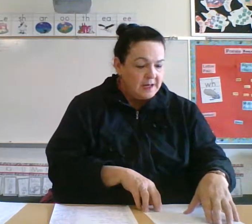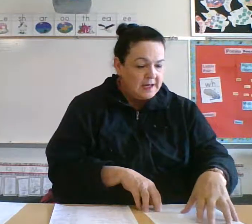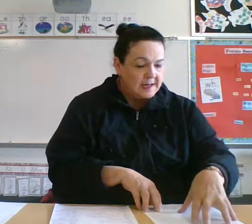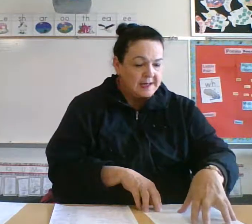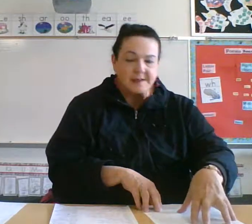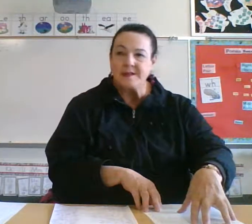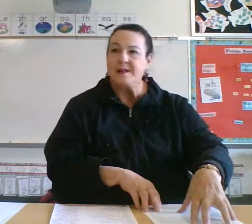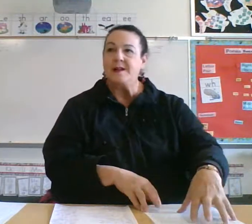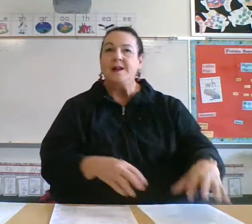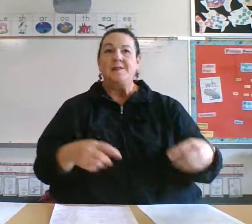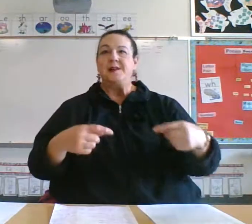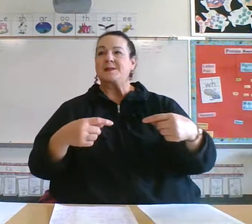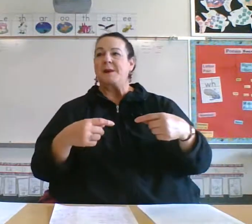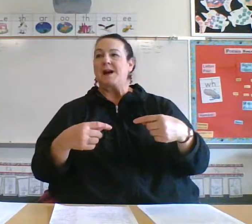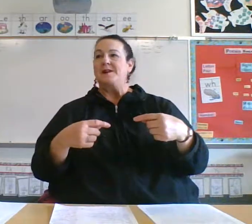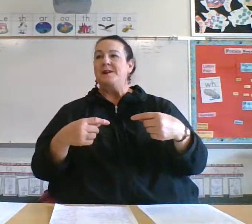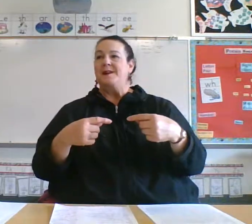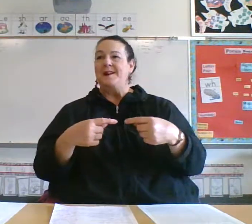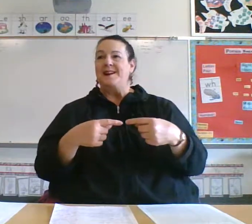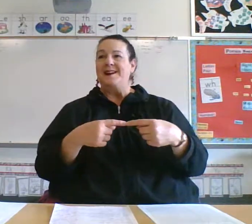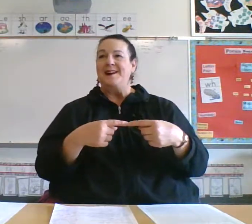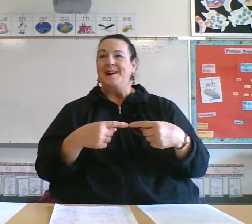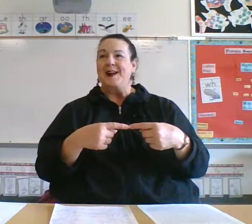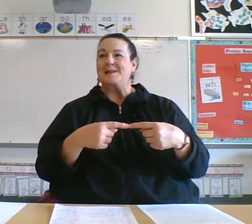It is. It's mine. It's mine.